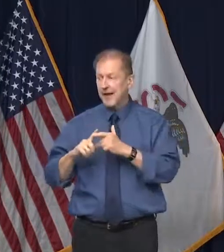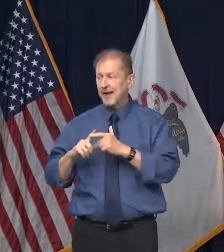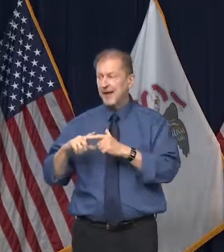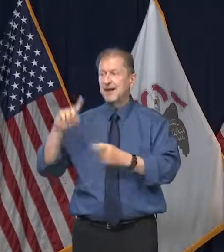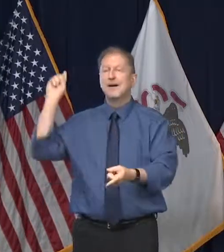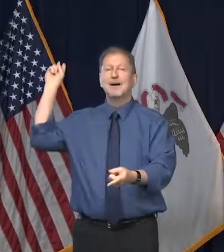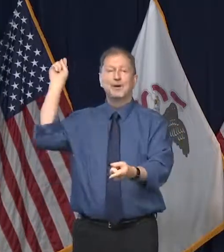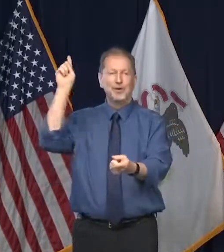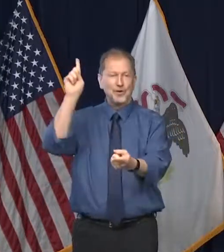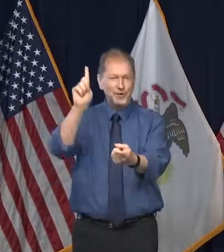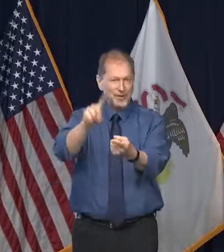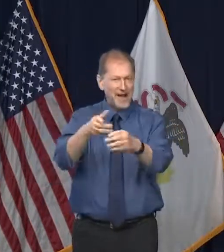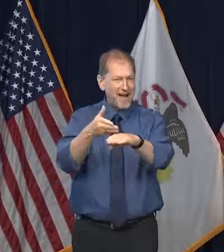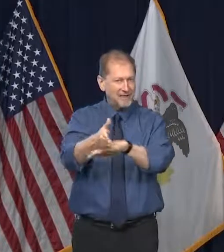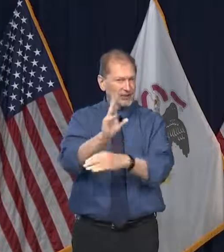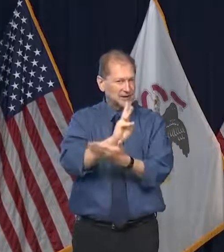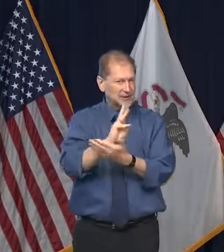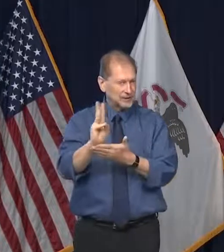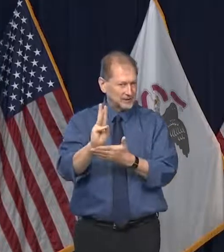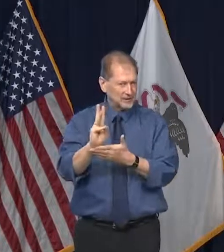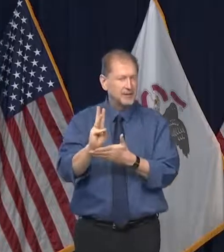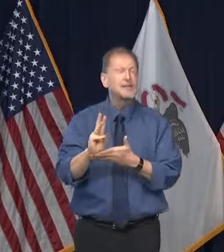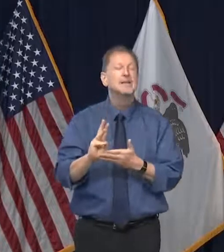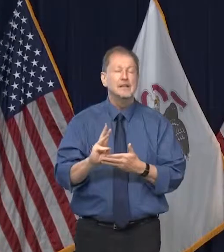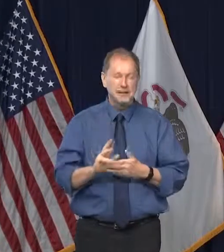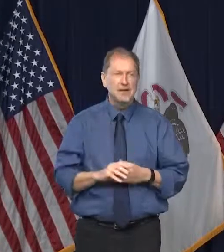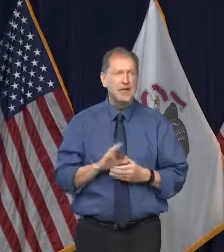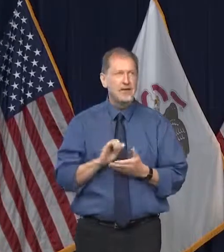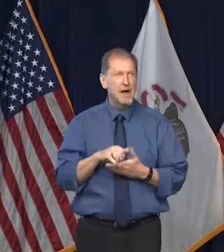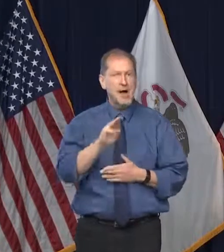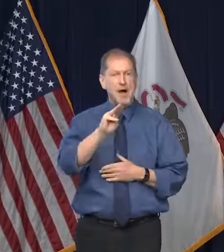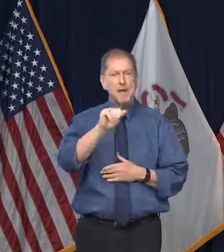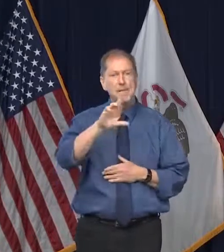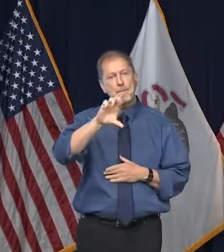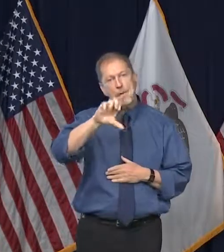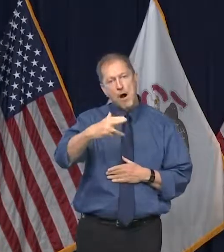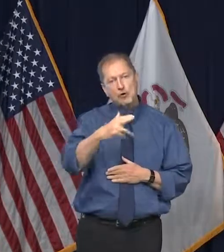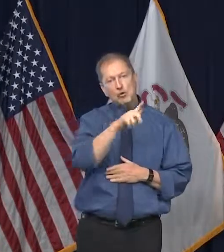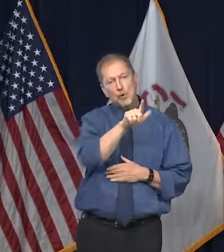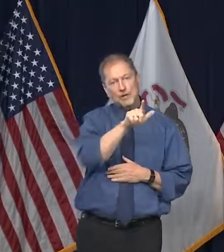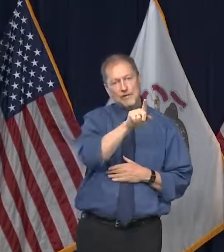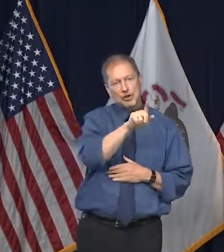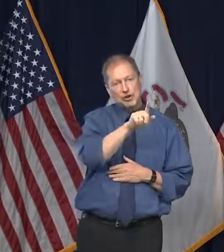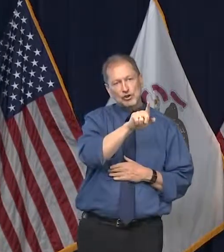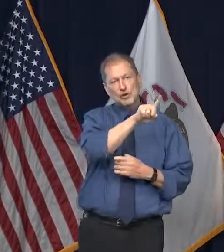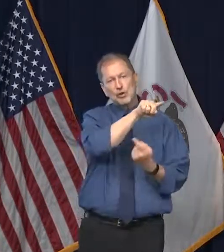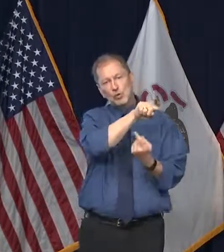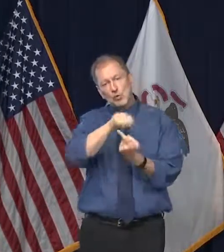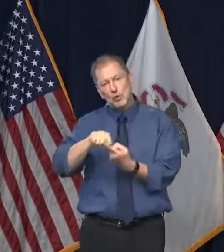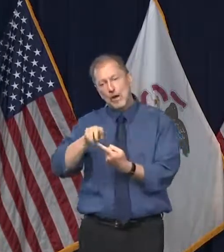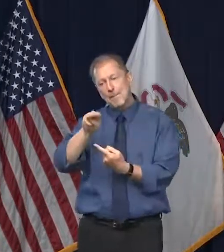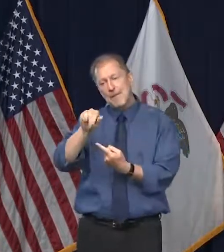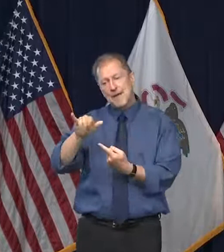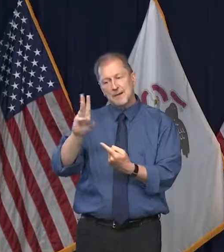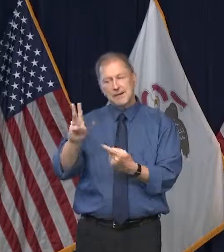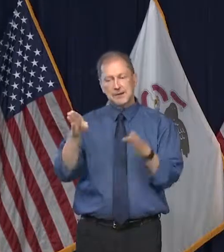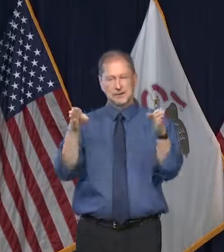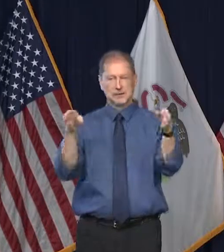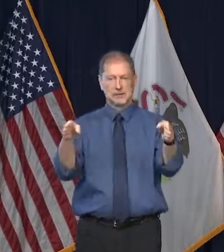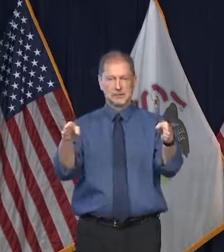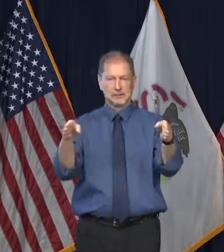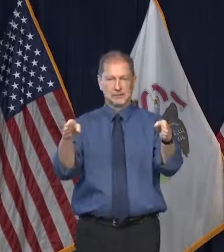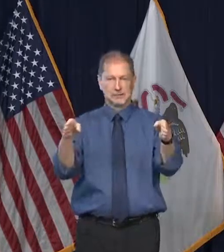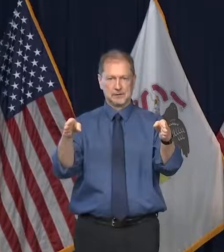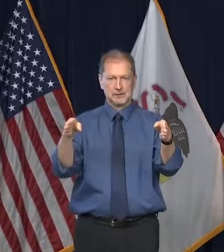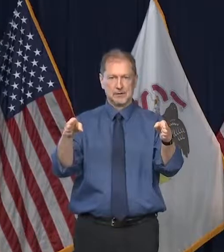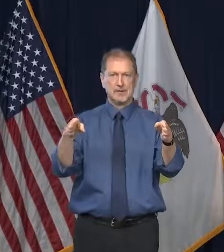to come down the other side. You remember? And it was about March 21st to about May 6th. Now, that's to